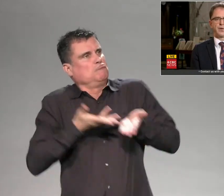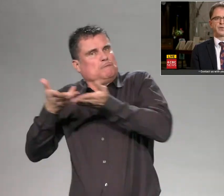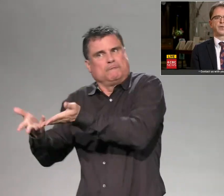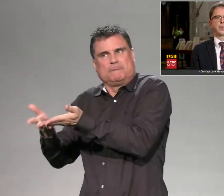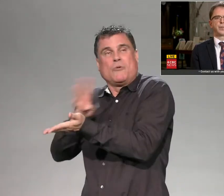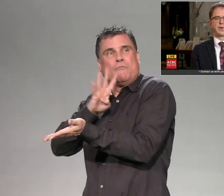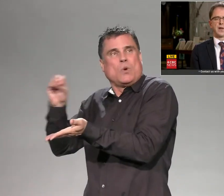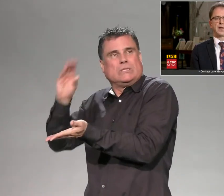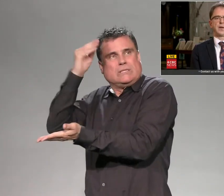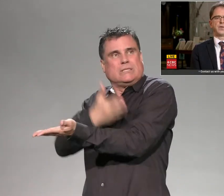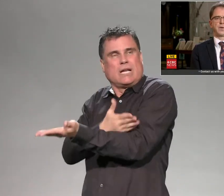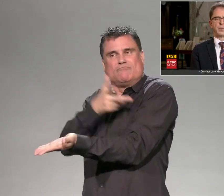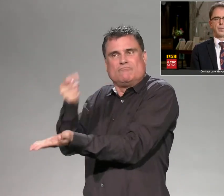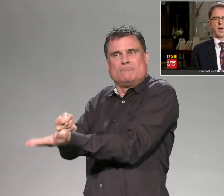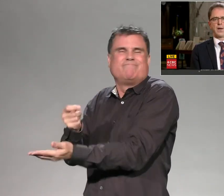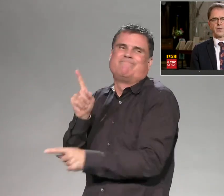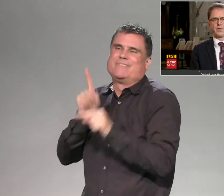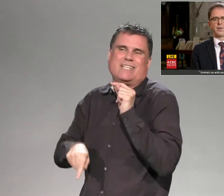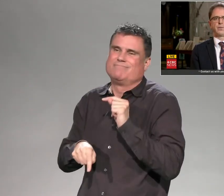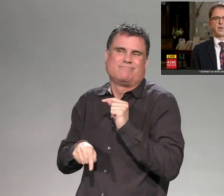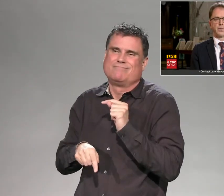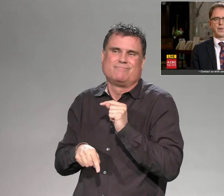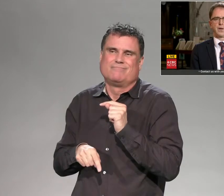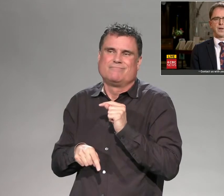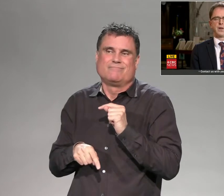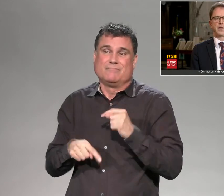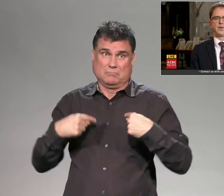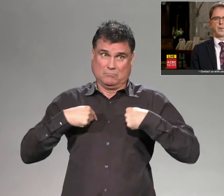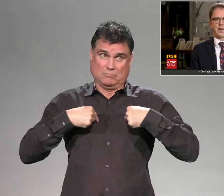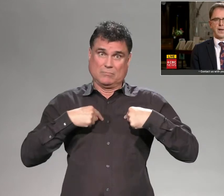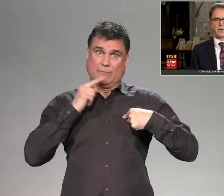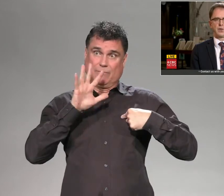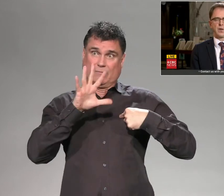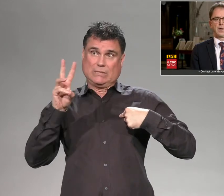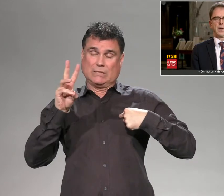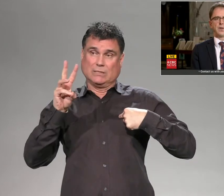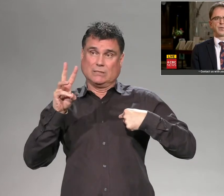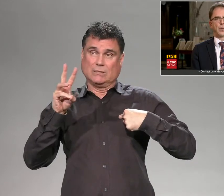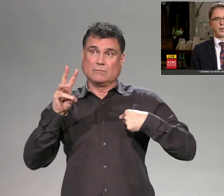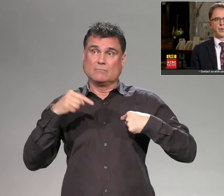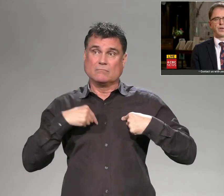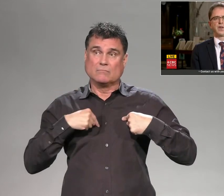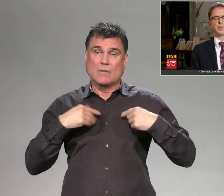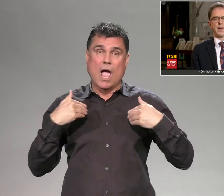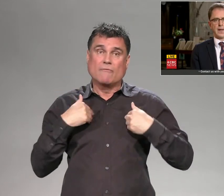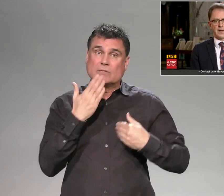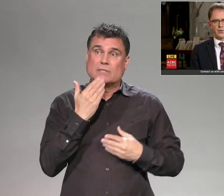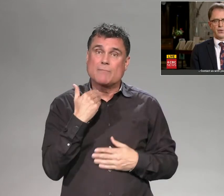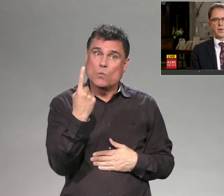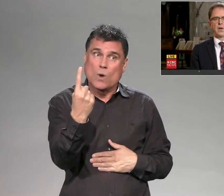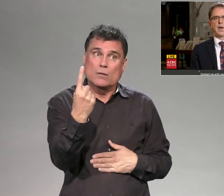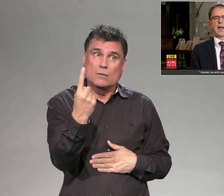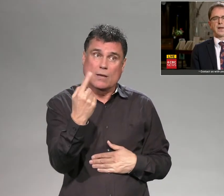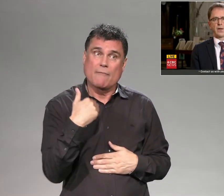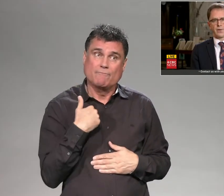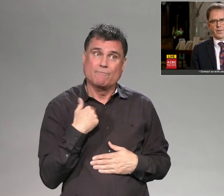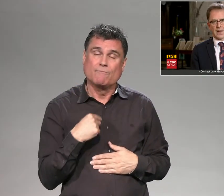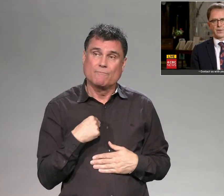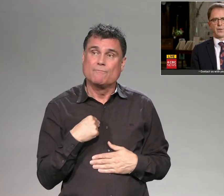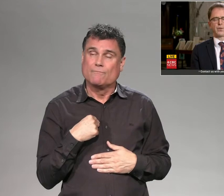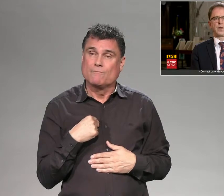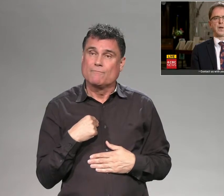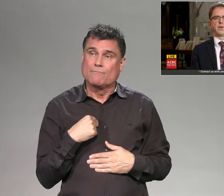And the decisions that have been taken is that the highest level of vulnerability is by age. And so we're doing this by age and